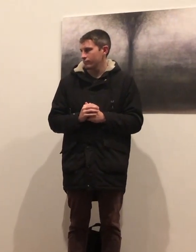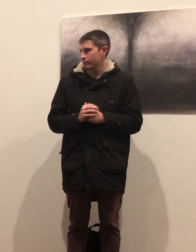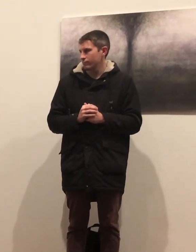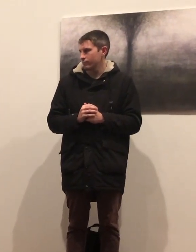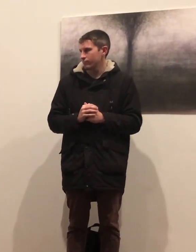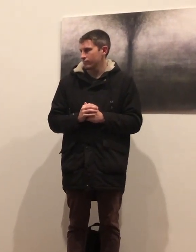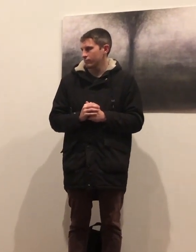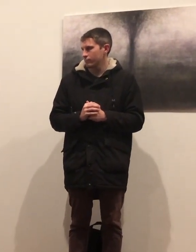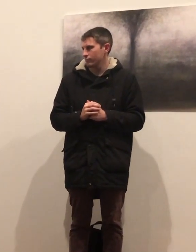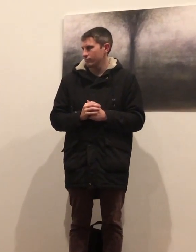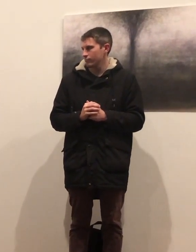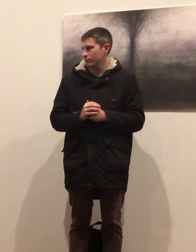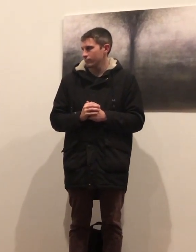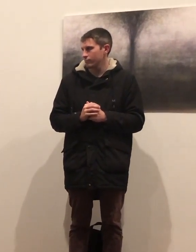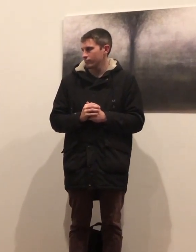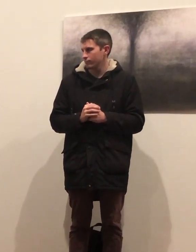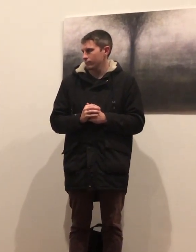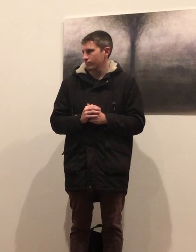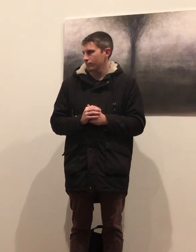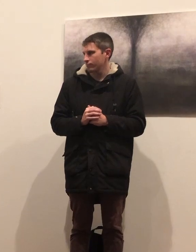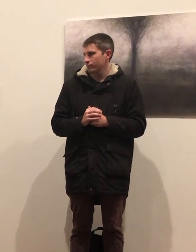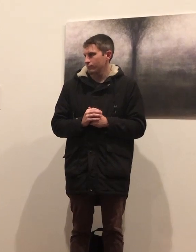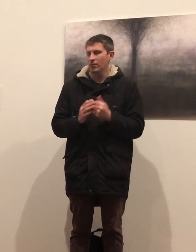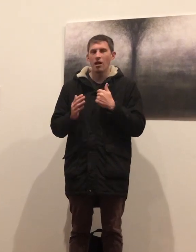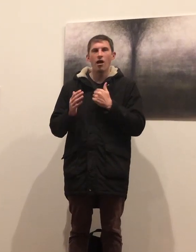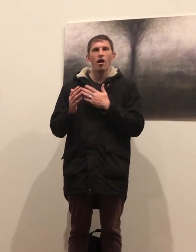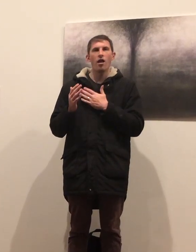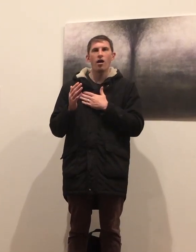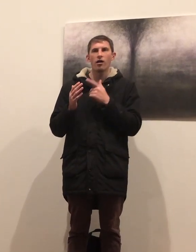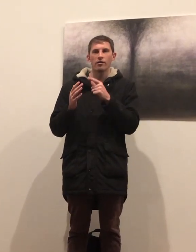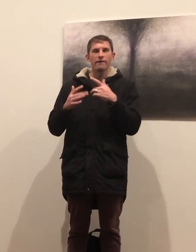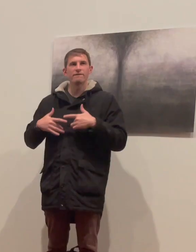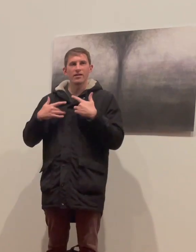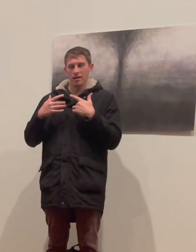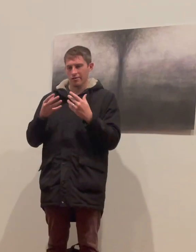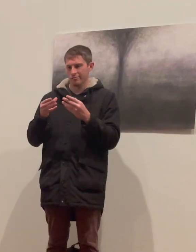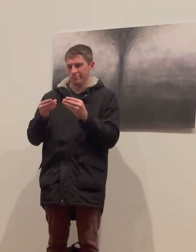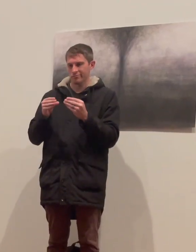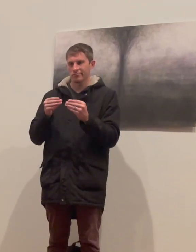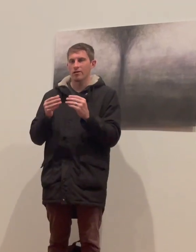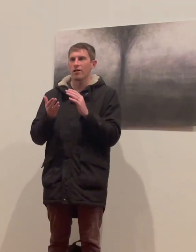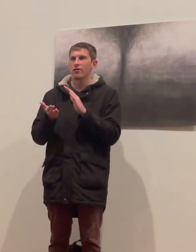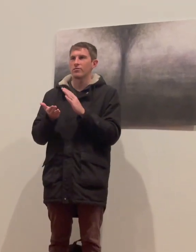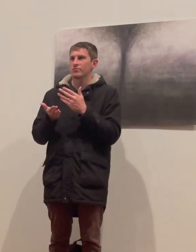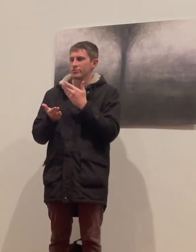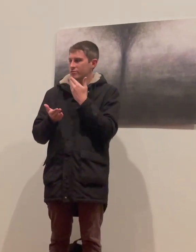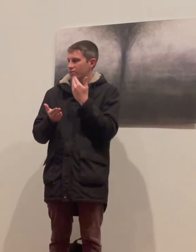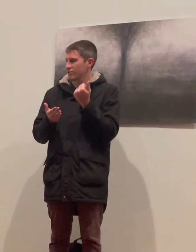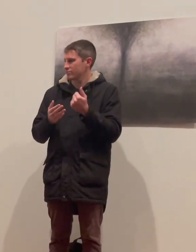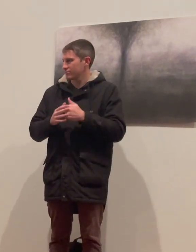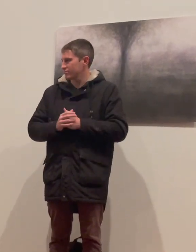I like glazing and the feel of it and how it looks after being fired.